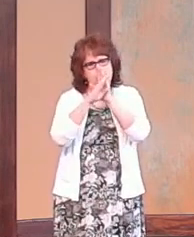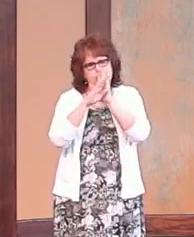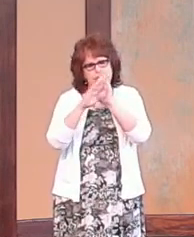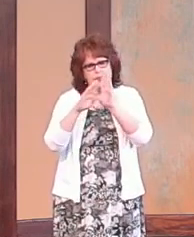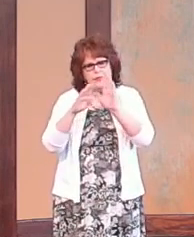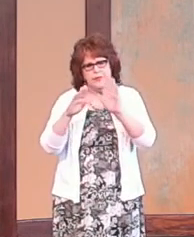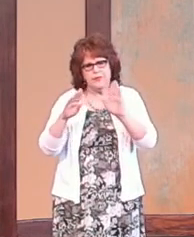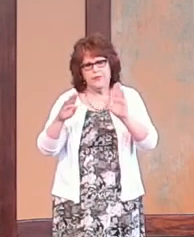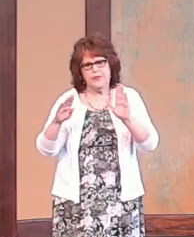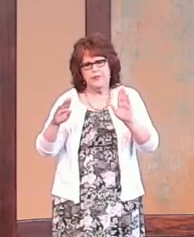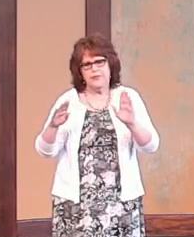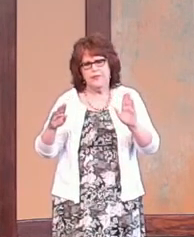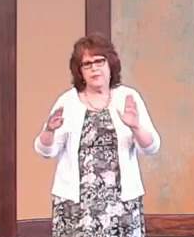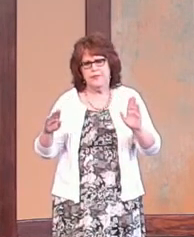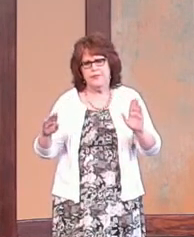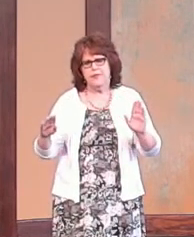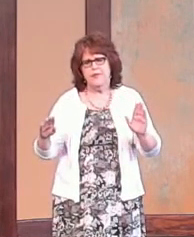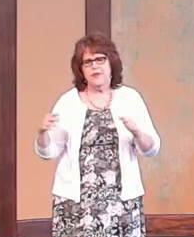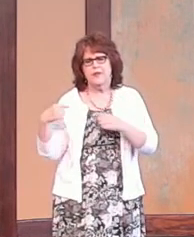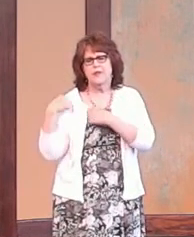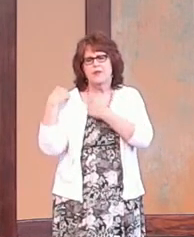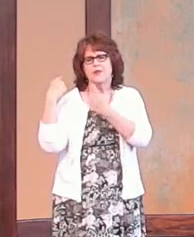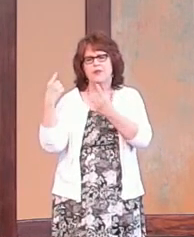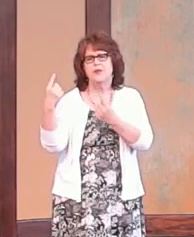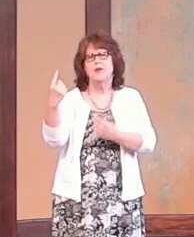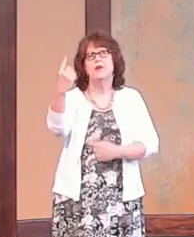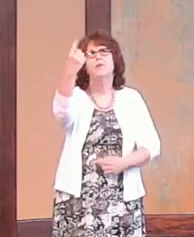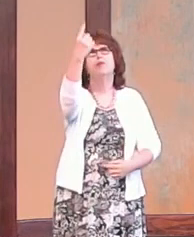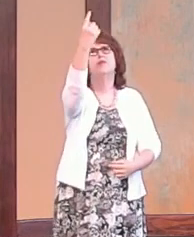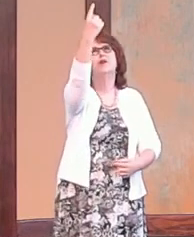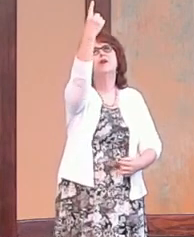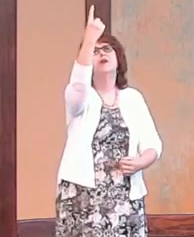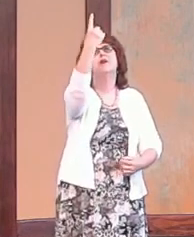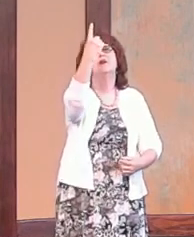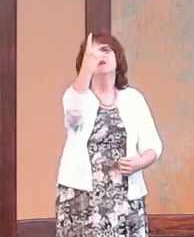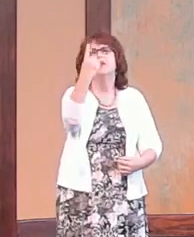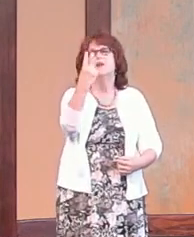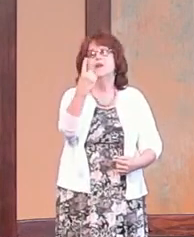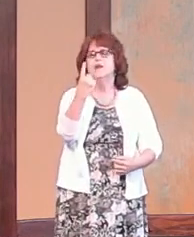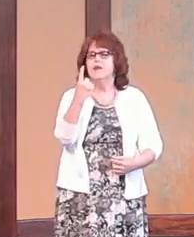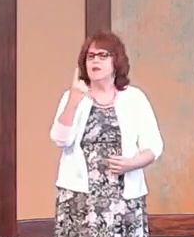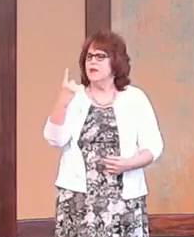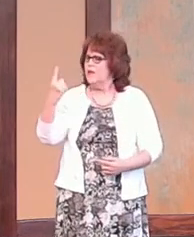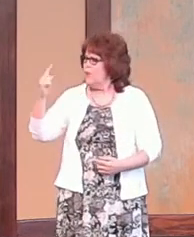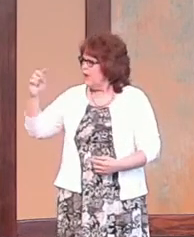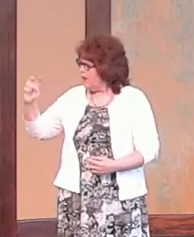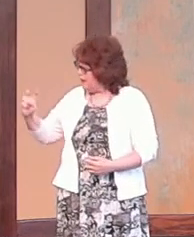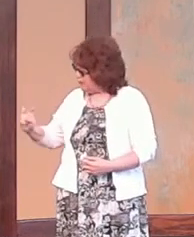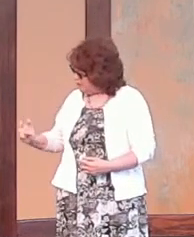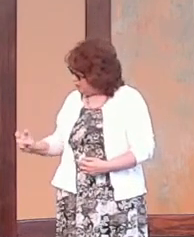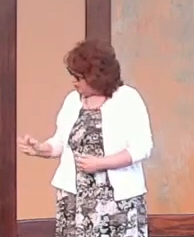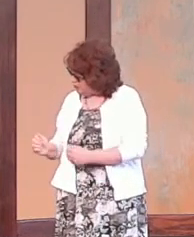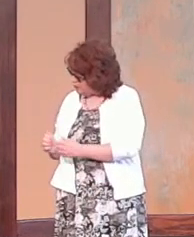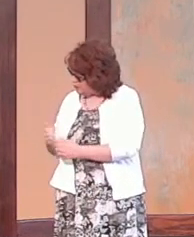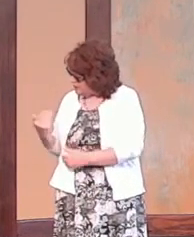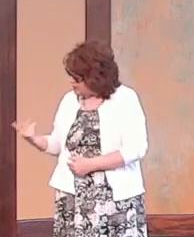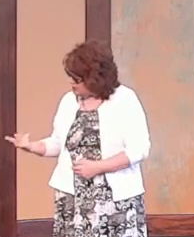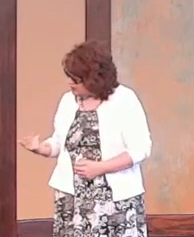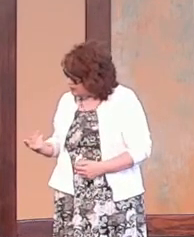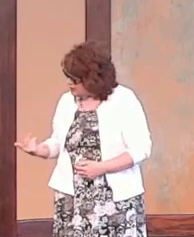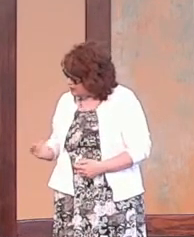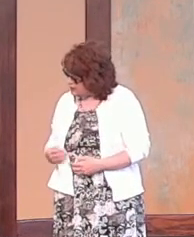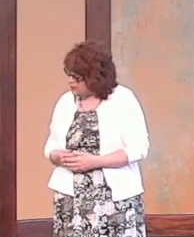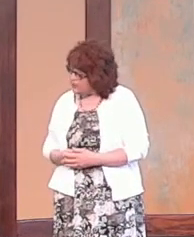until you come and sit awhile with